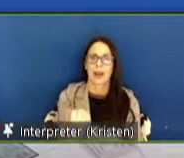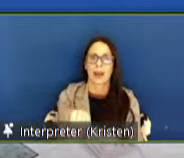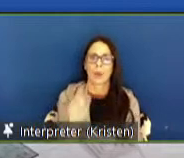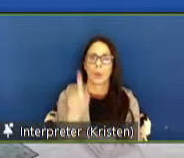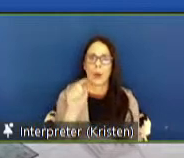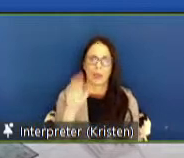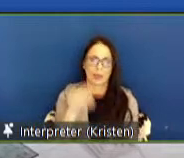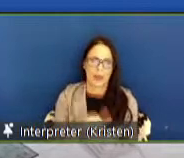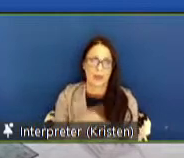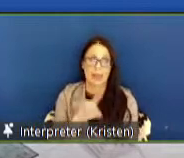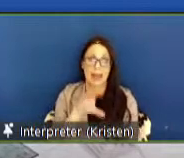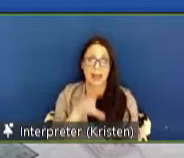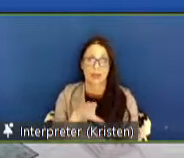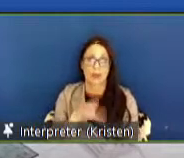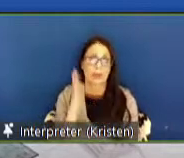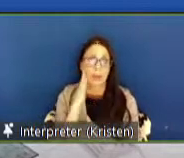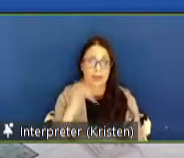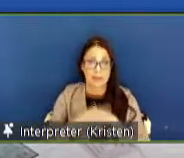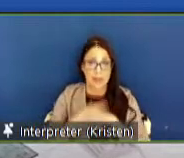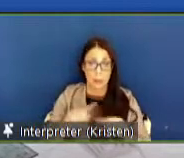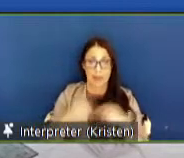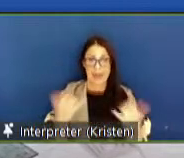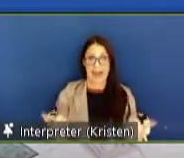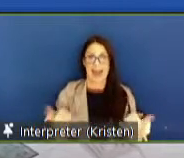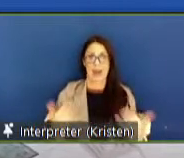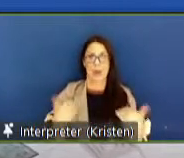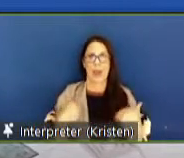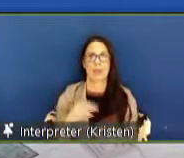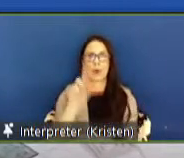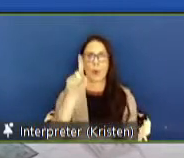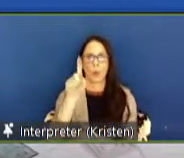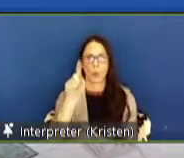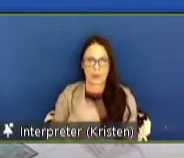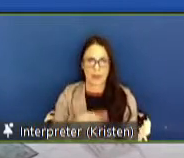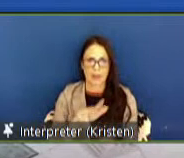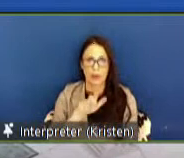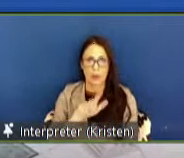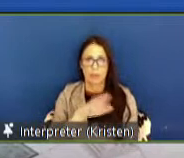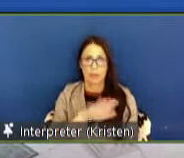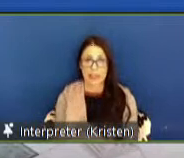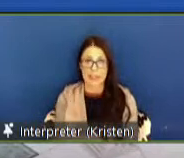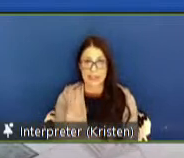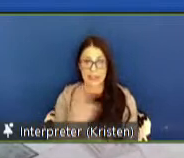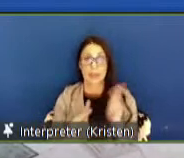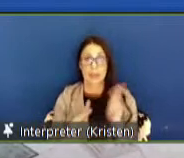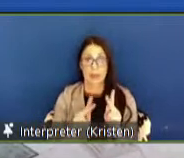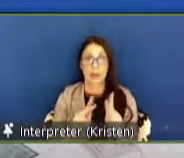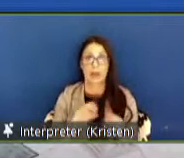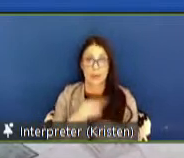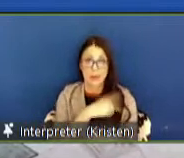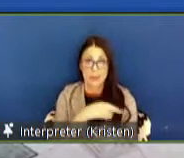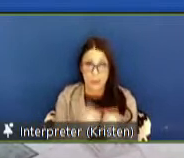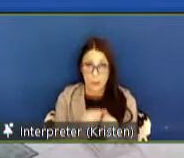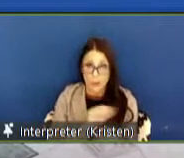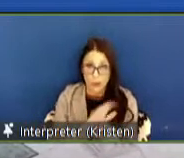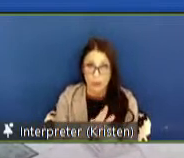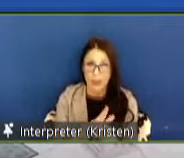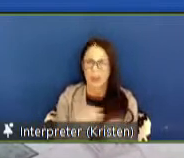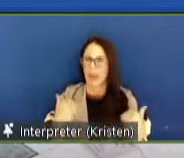available. Today, we have 1,356 people hospitalized with COVID and only have